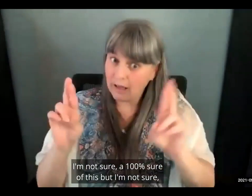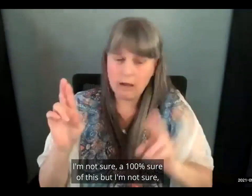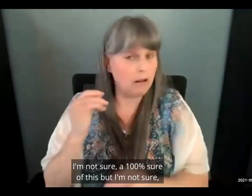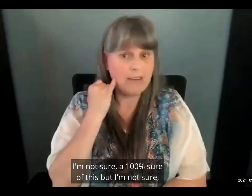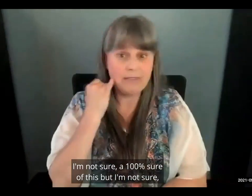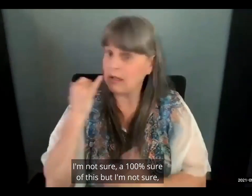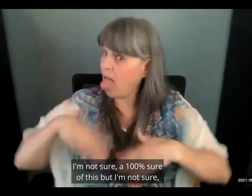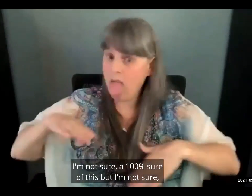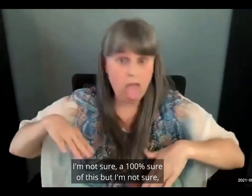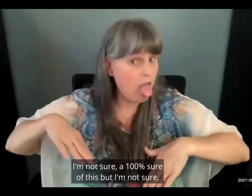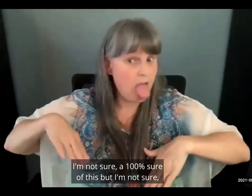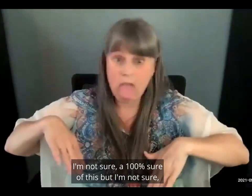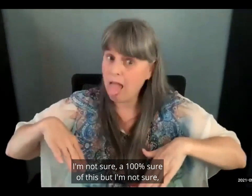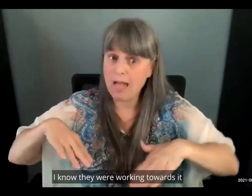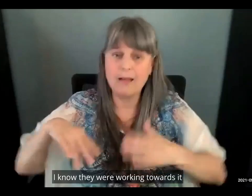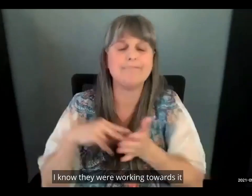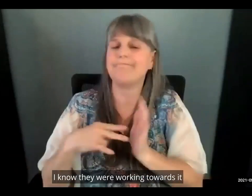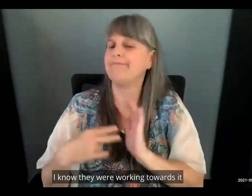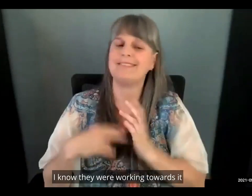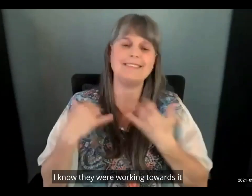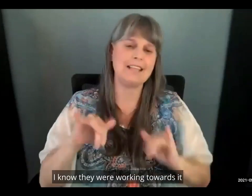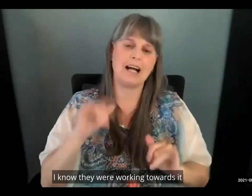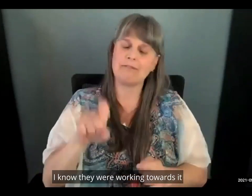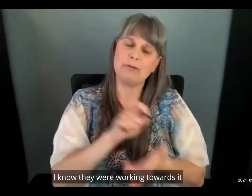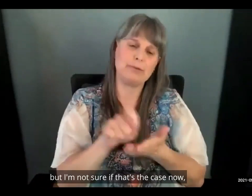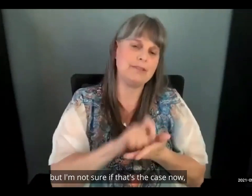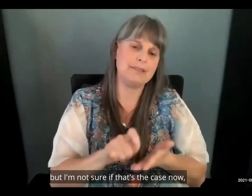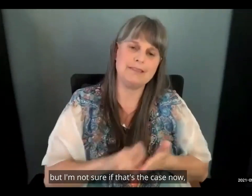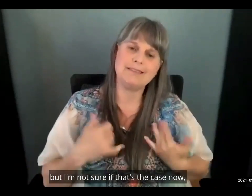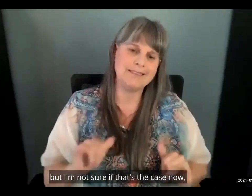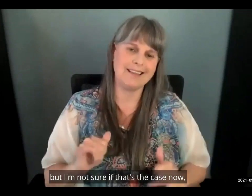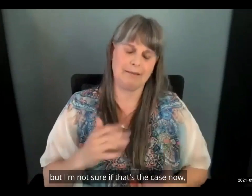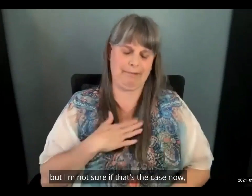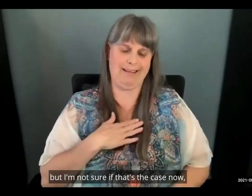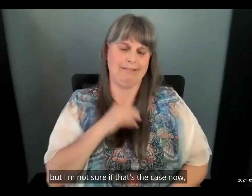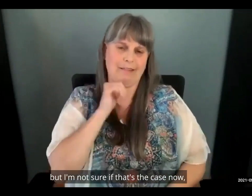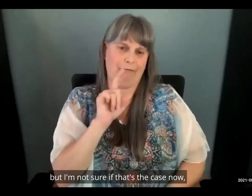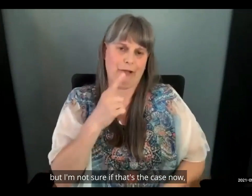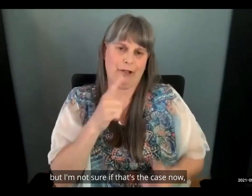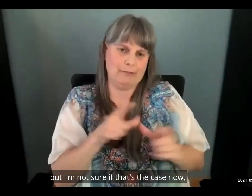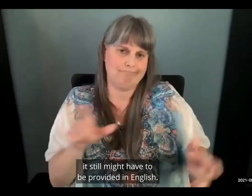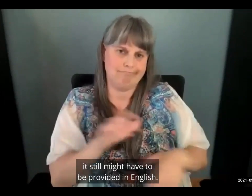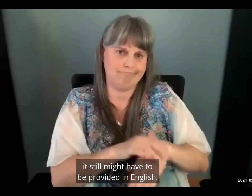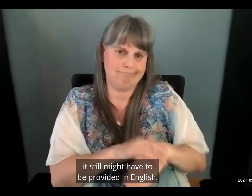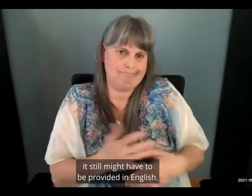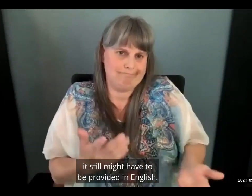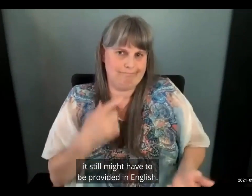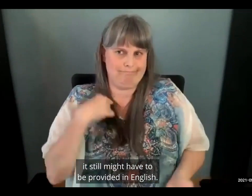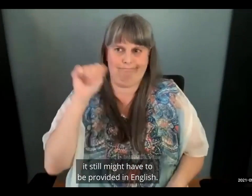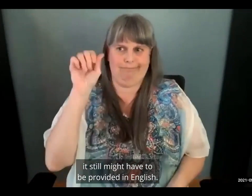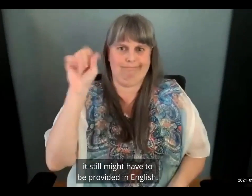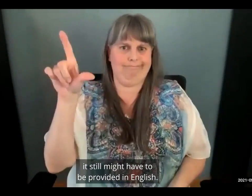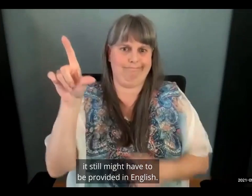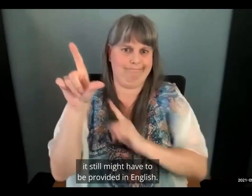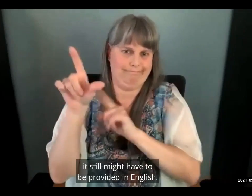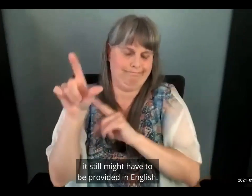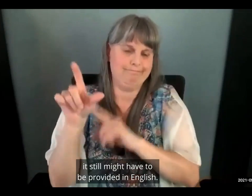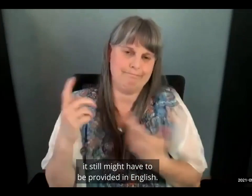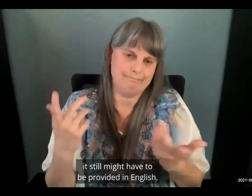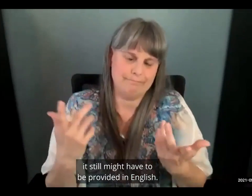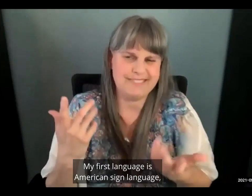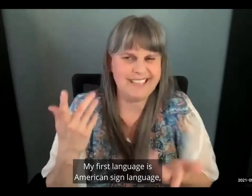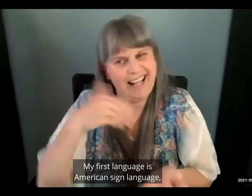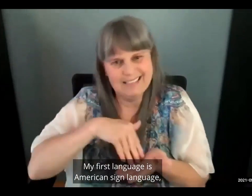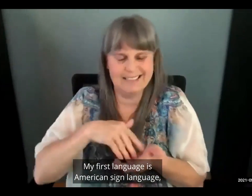100% sure of this, but I'm not sure. I know they were working towards it, but I'm not sure if that's the case now. It still might have to be provided in